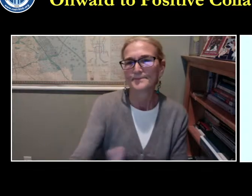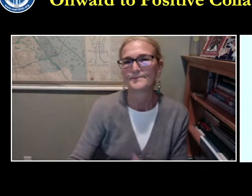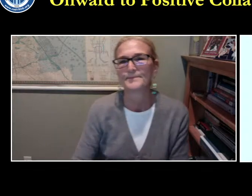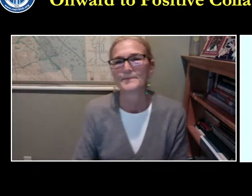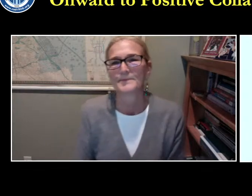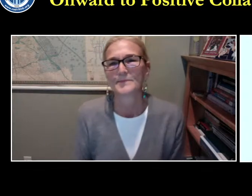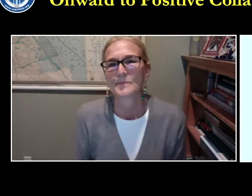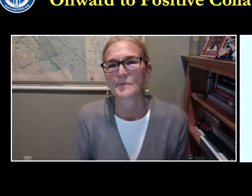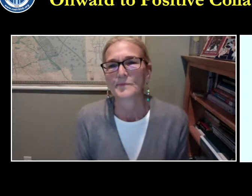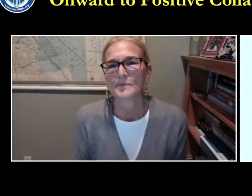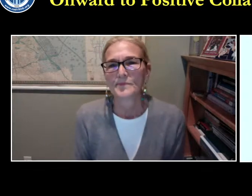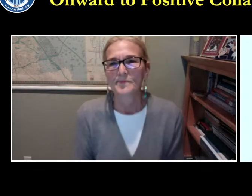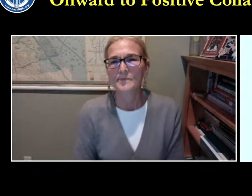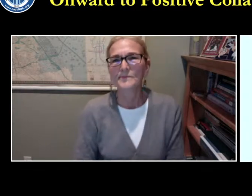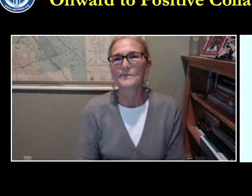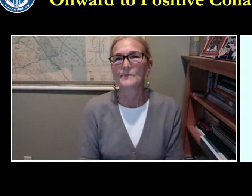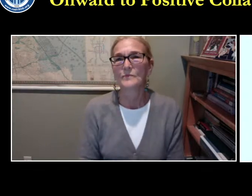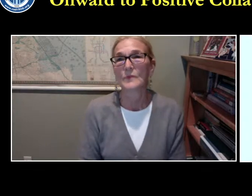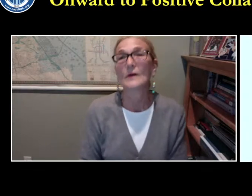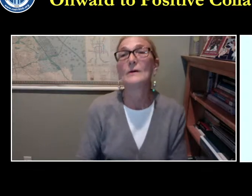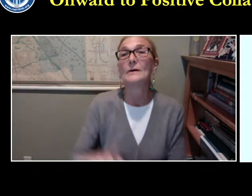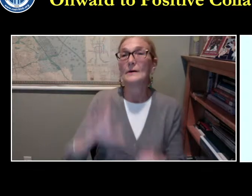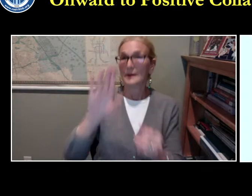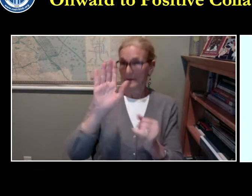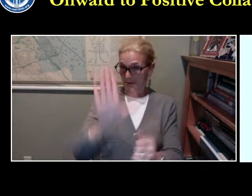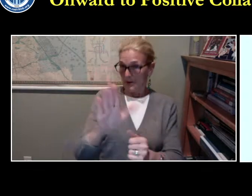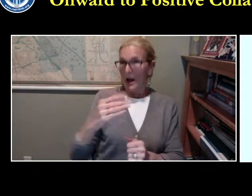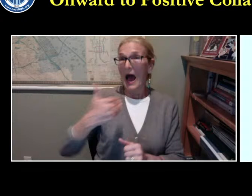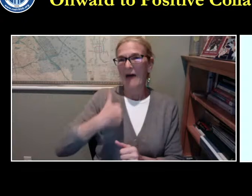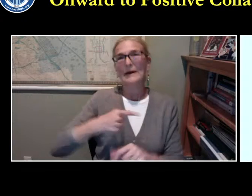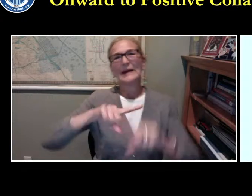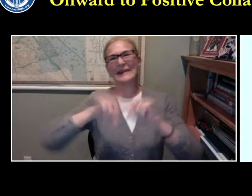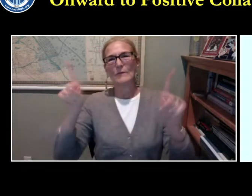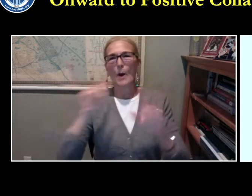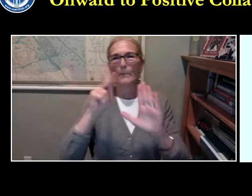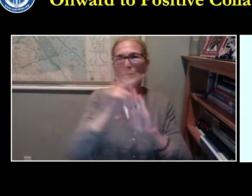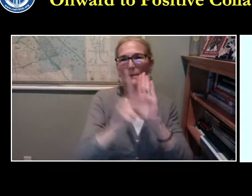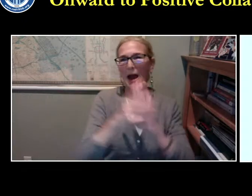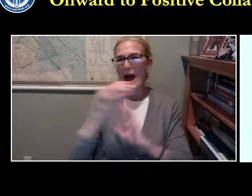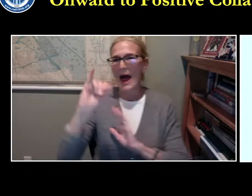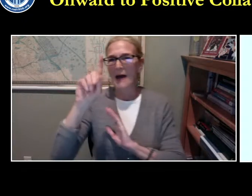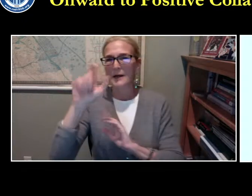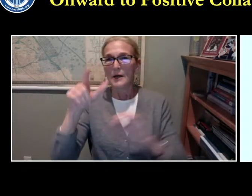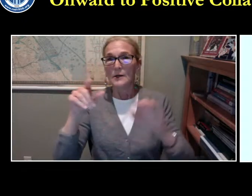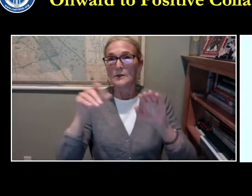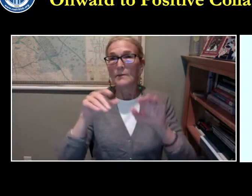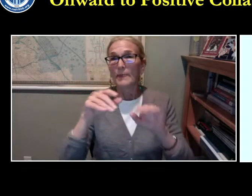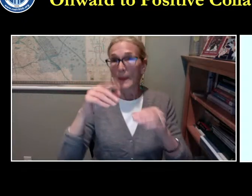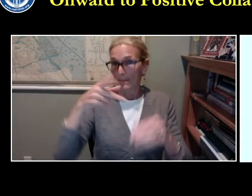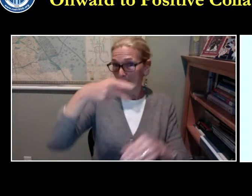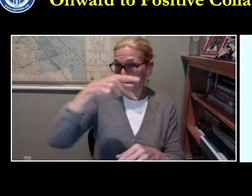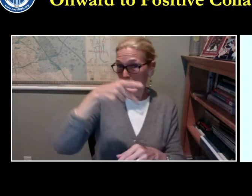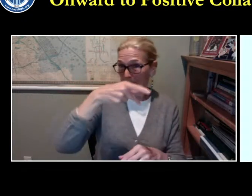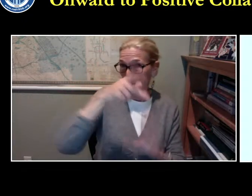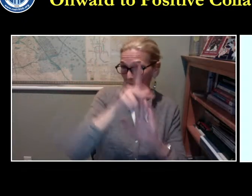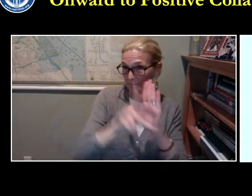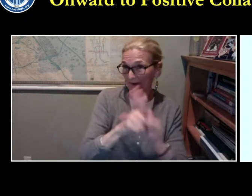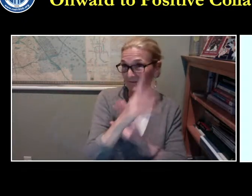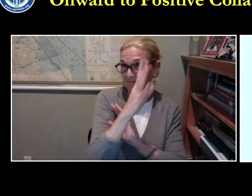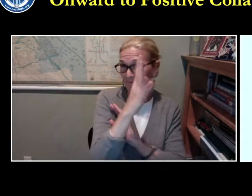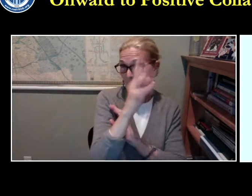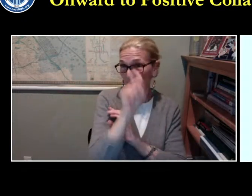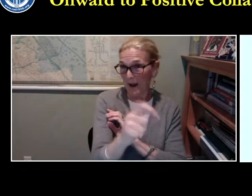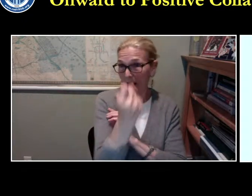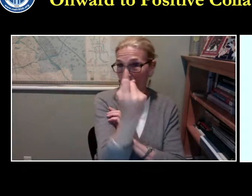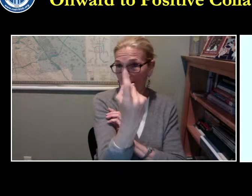This historic organization that I'm highlighting shows that we as deaf individuals should be and have a role.